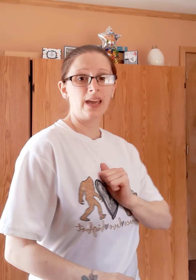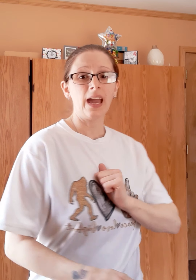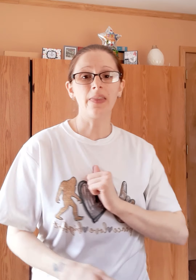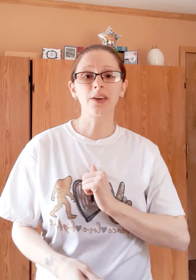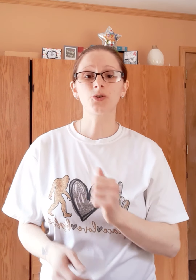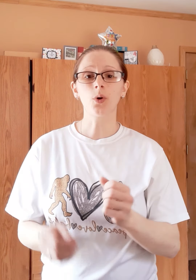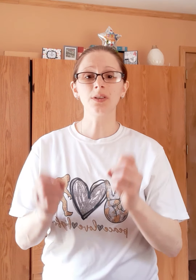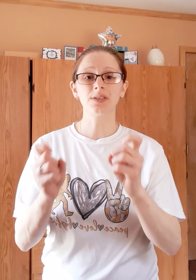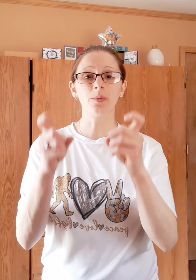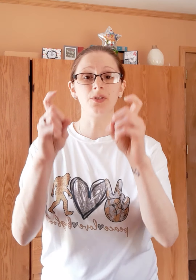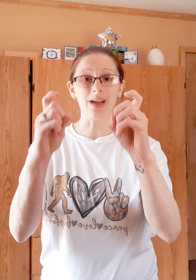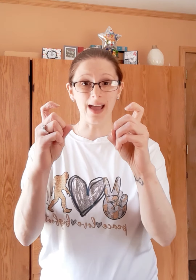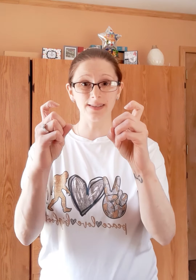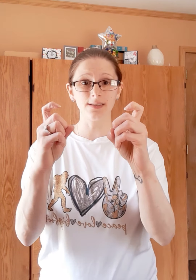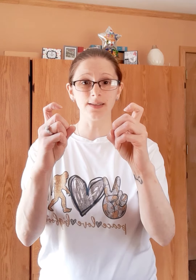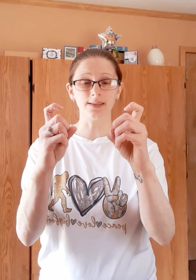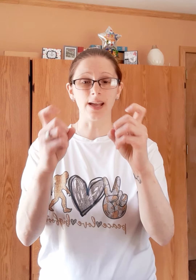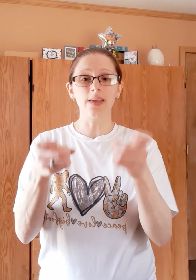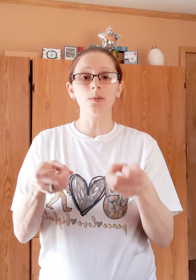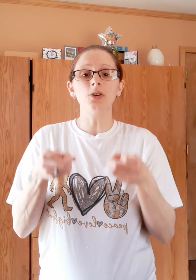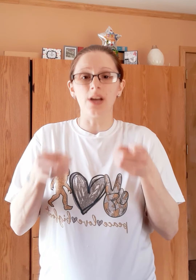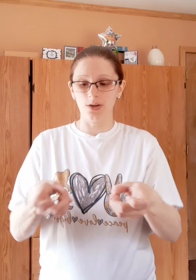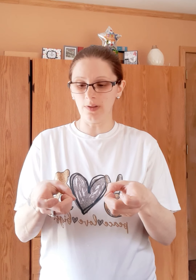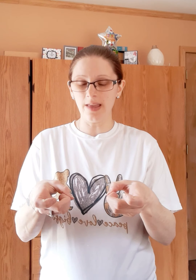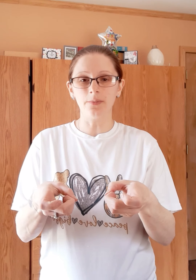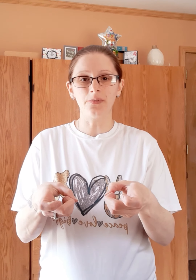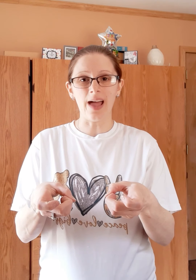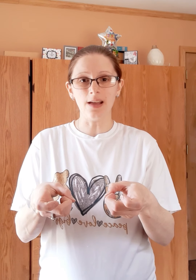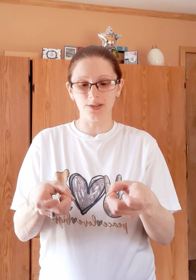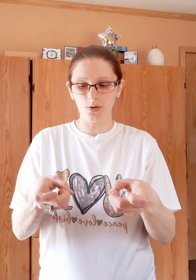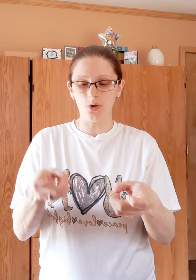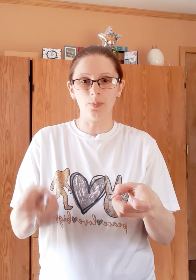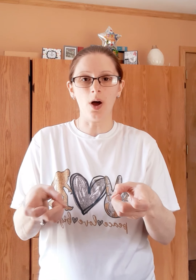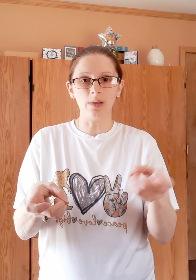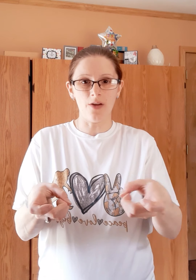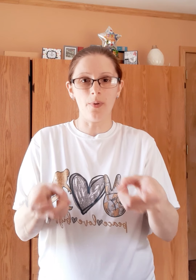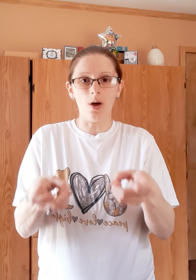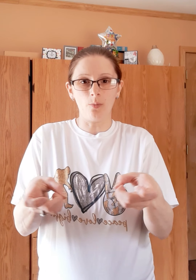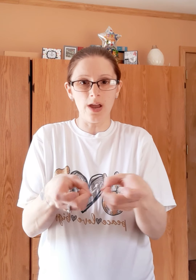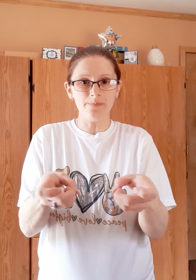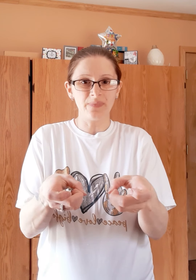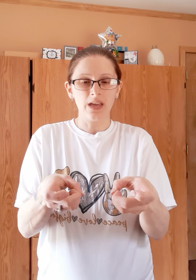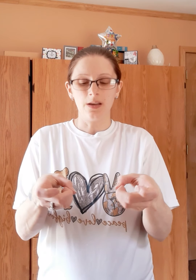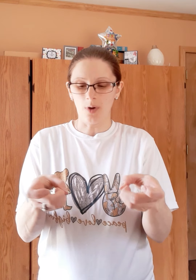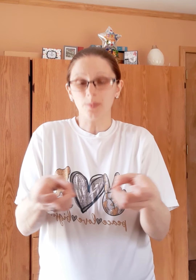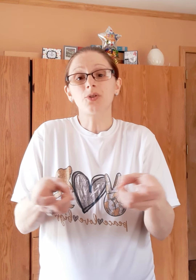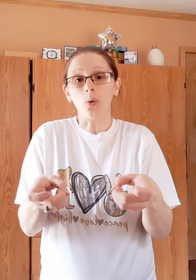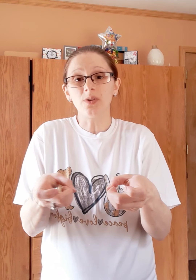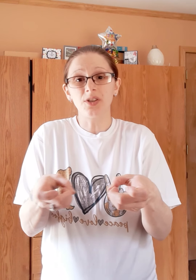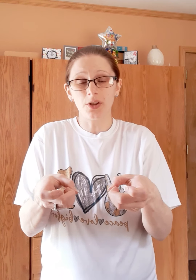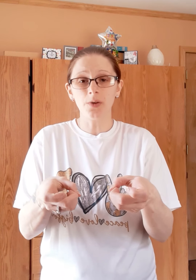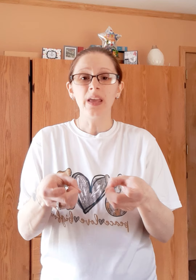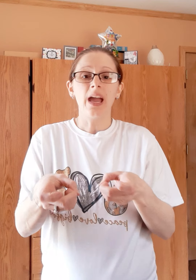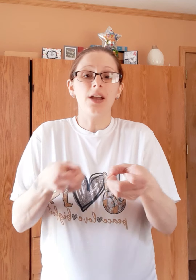And then control is done with your X's in sign language, and you lay them flat, so your palm left, palm right, palms towards each other, and